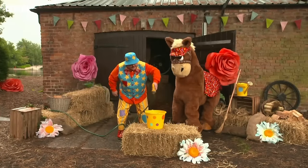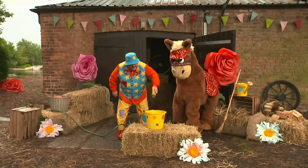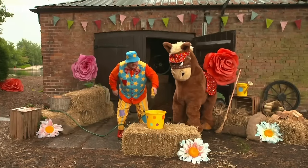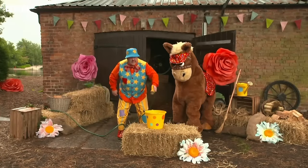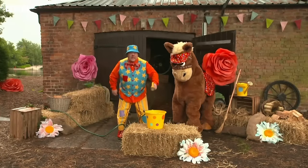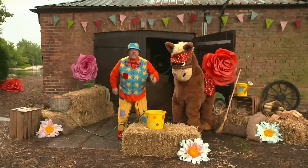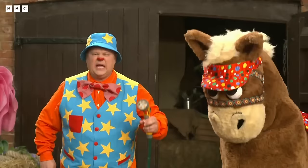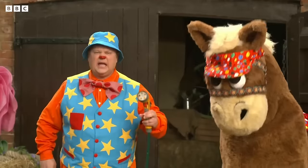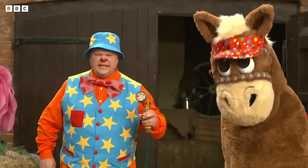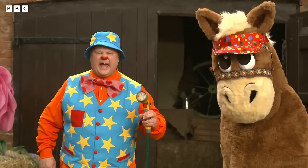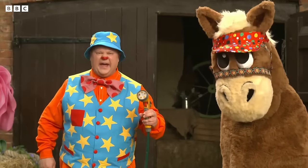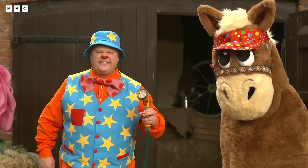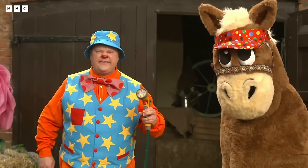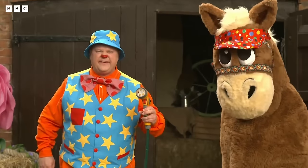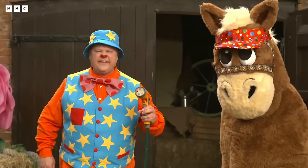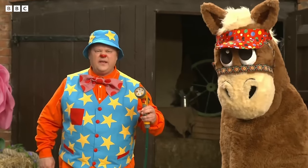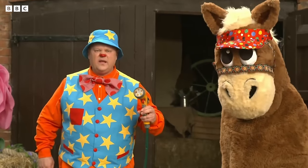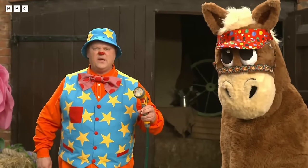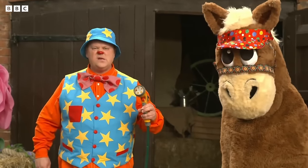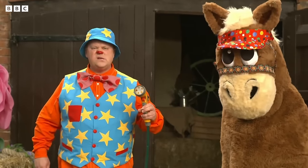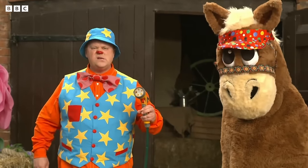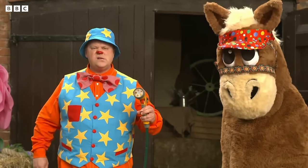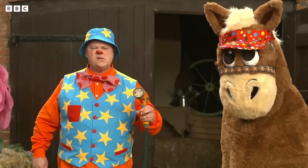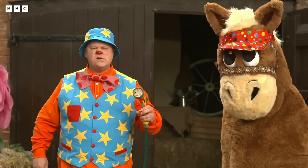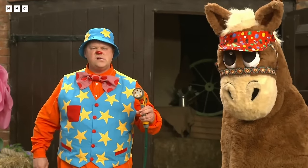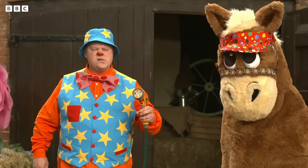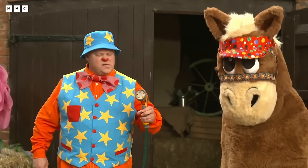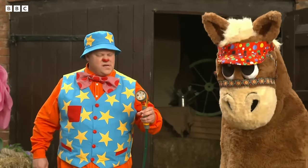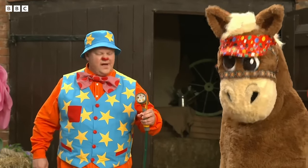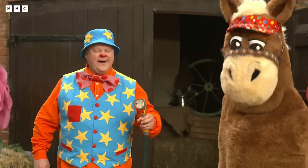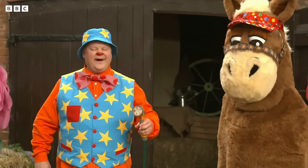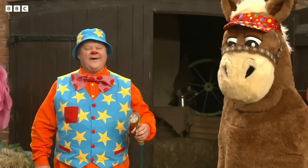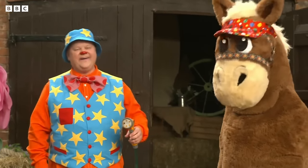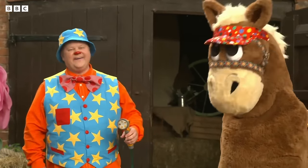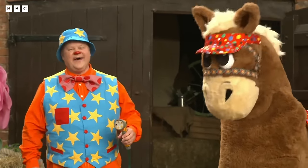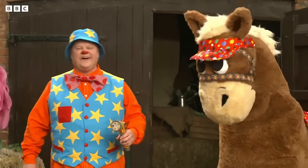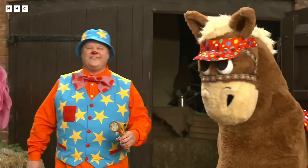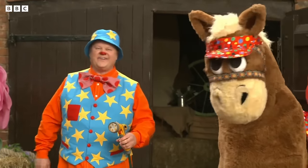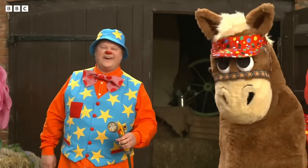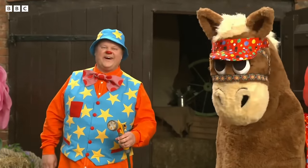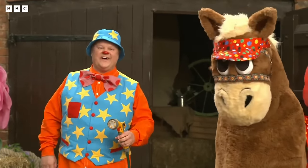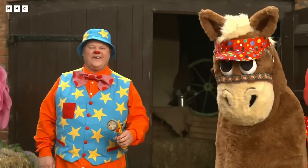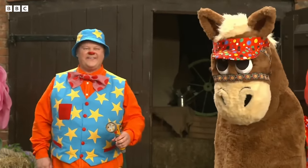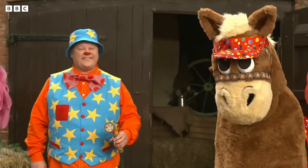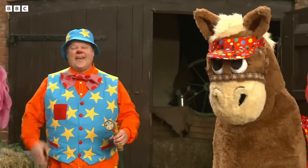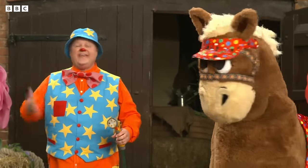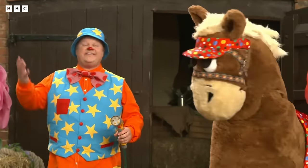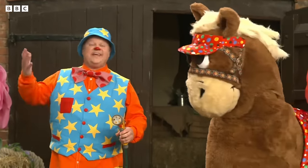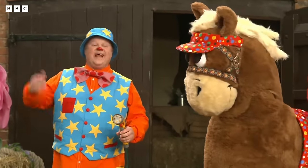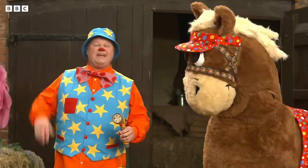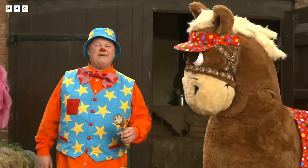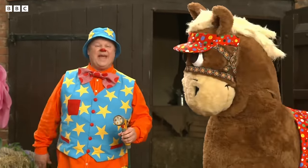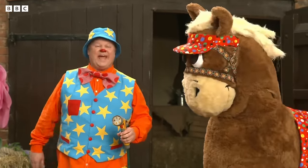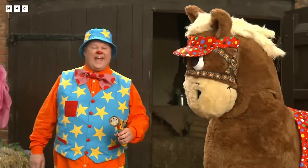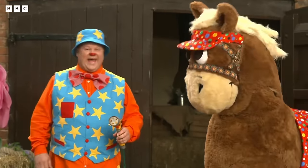Mr Tumble? Yes? You have to turn the tap on. Oh, of course. Silly me.